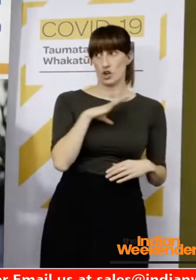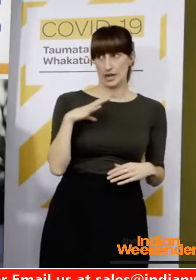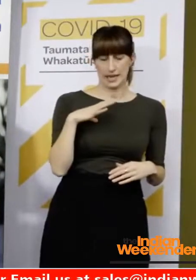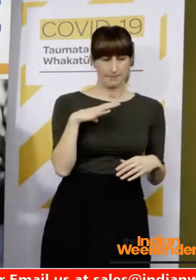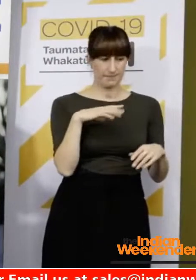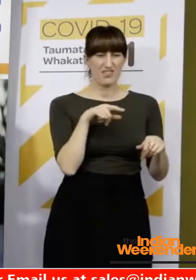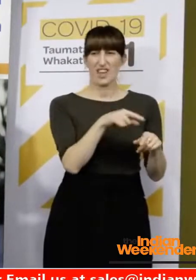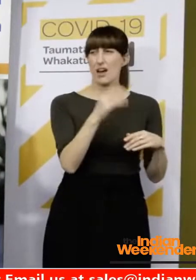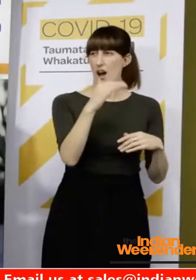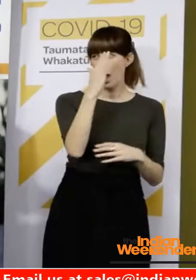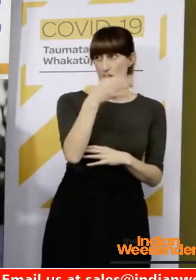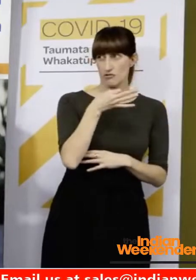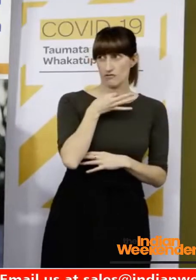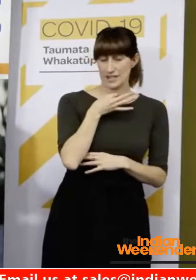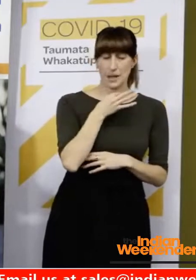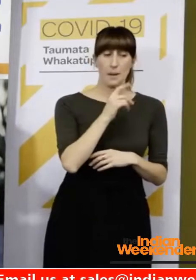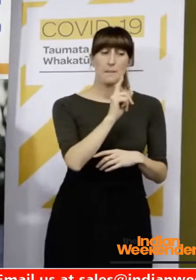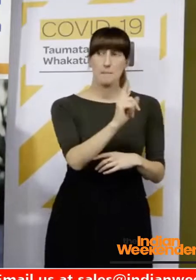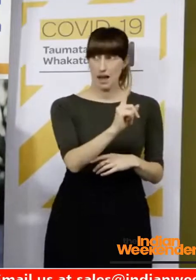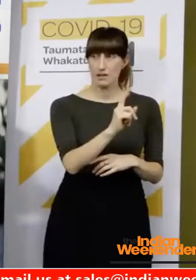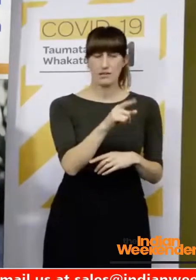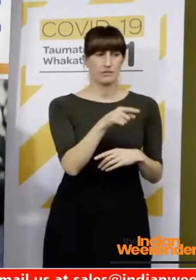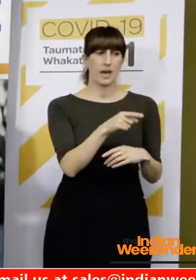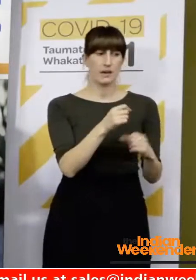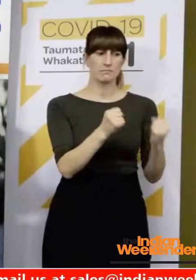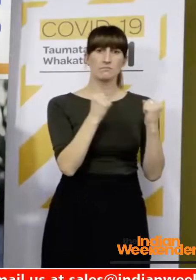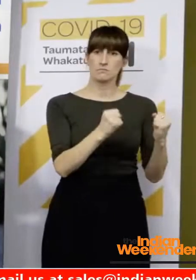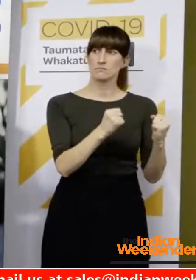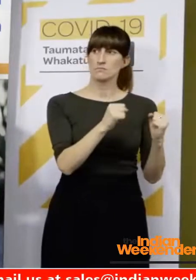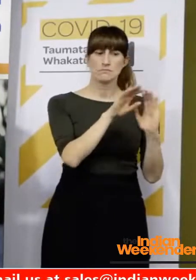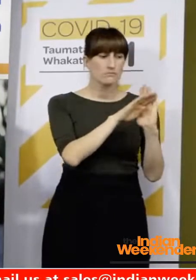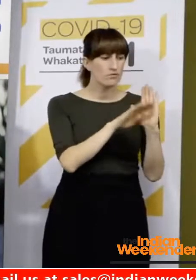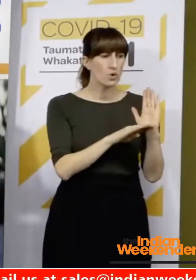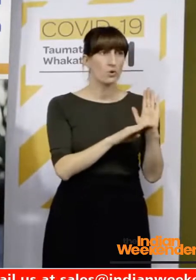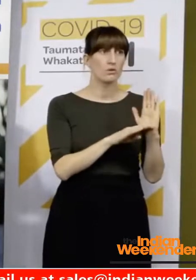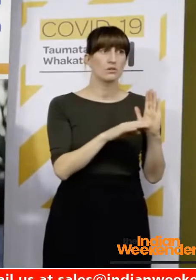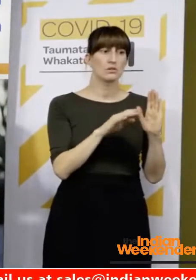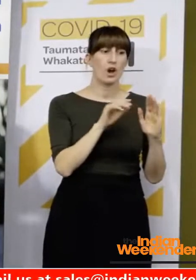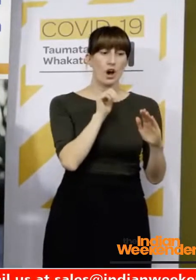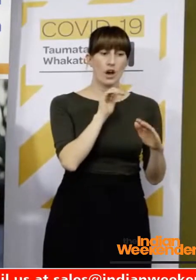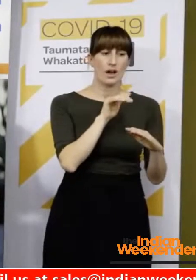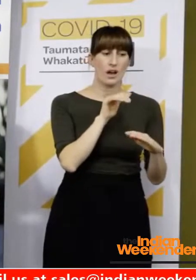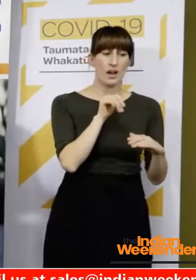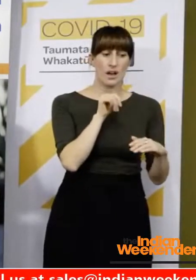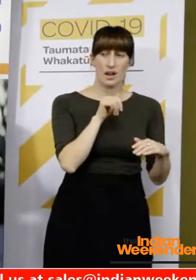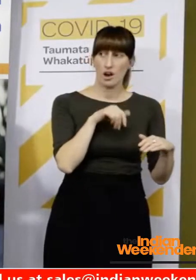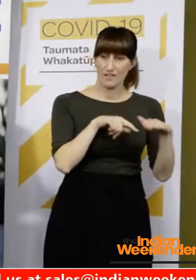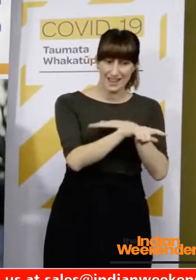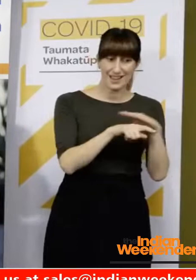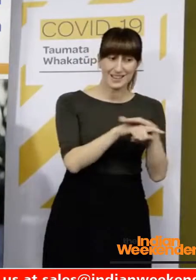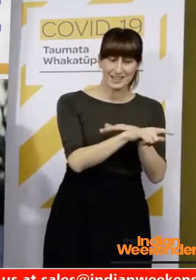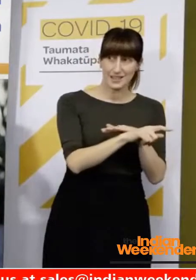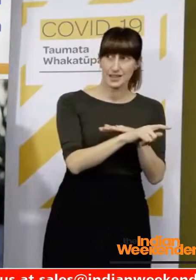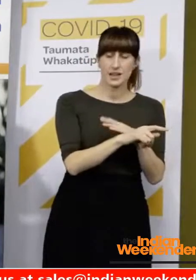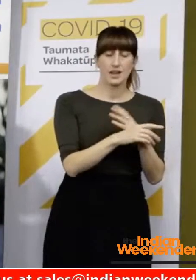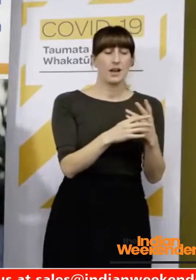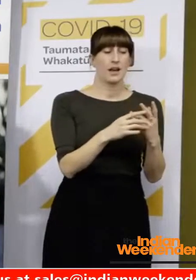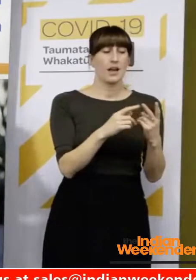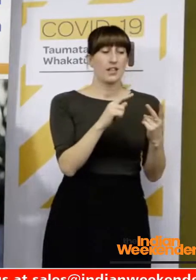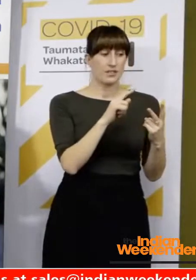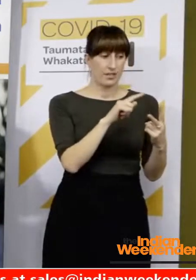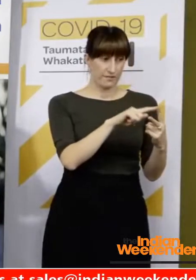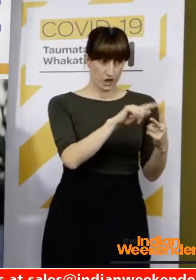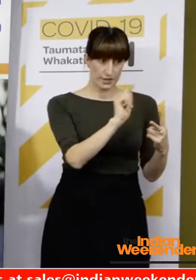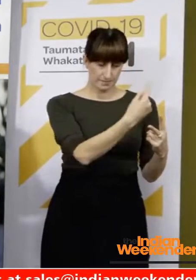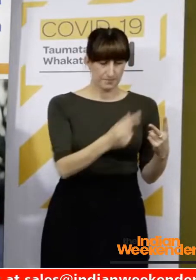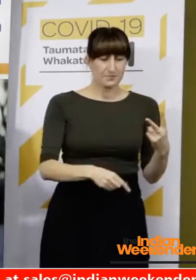questions around our capacity at our quarantine facilities, which the Minister is also available and happy to respond to. Briefly